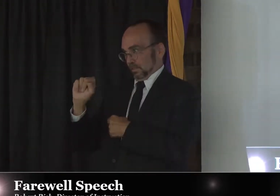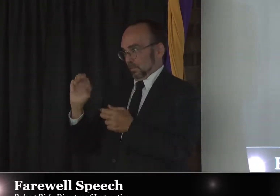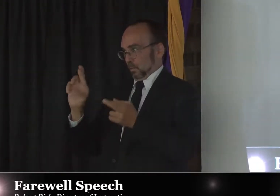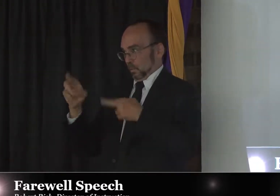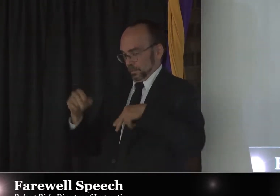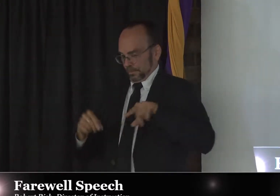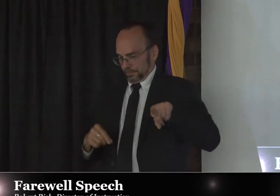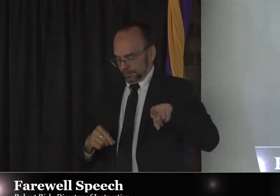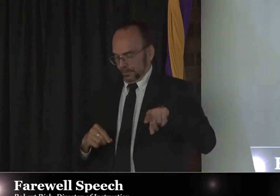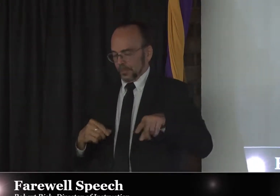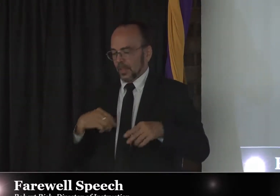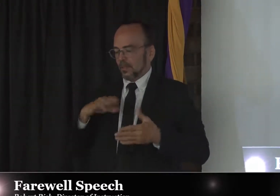out rooms.